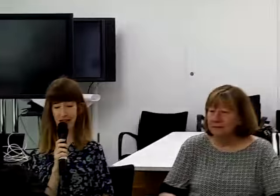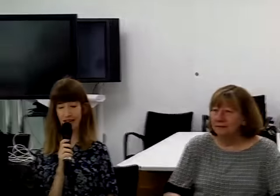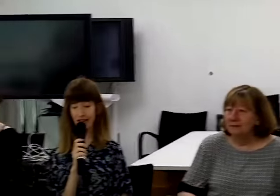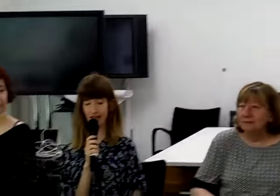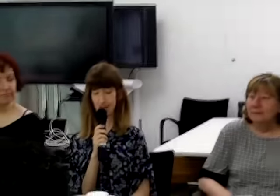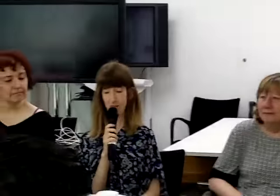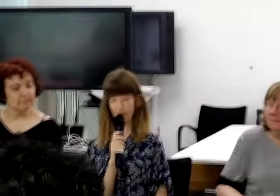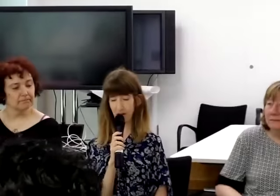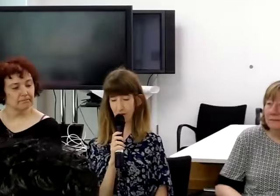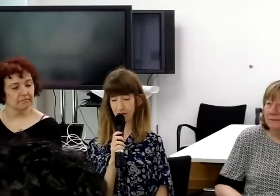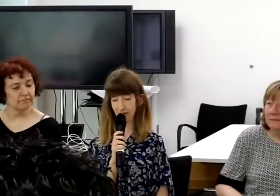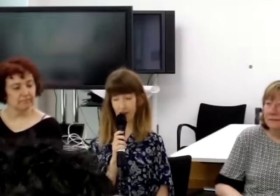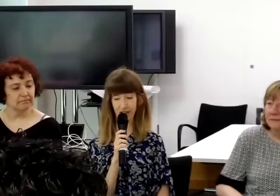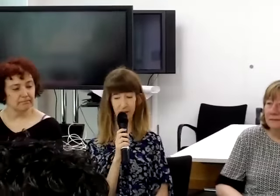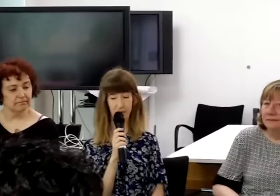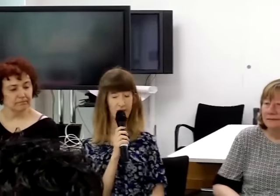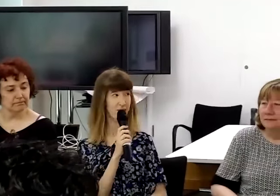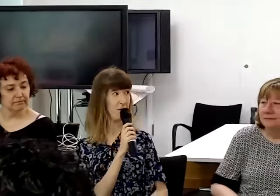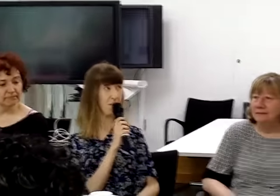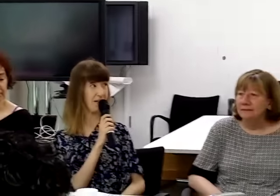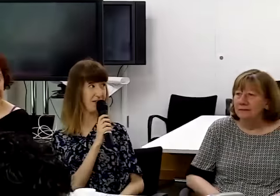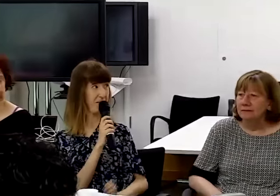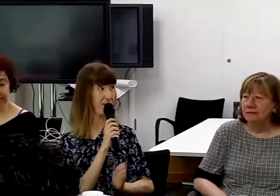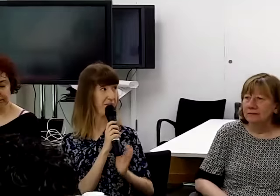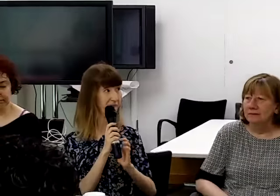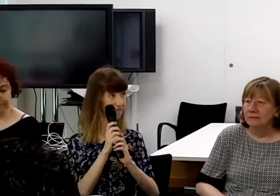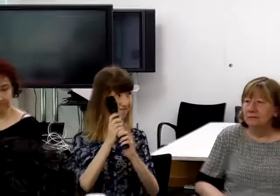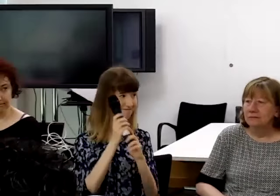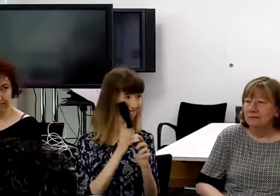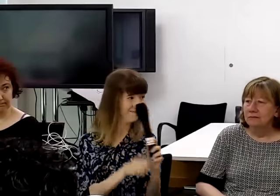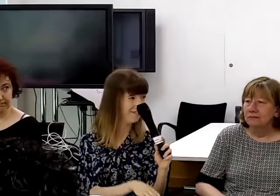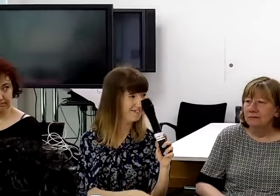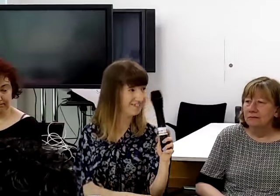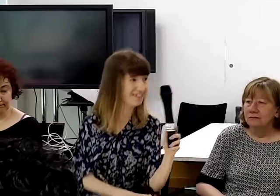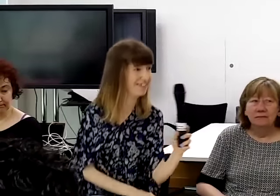So our next speaker is Mary Griffiths-Clark, and Mary is from Momentum.